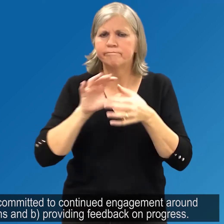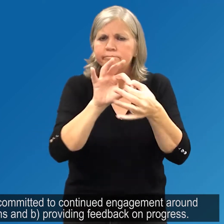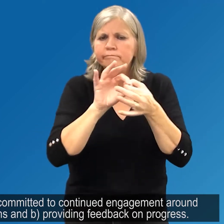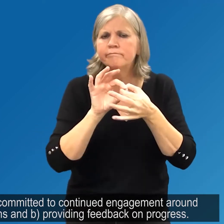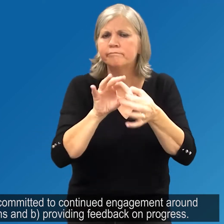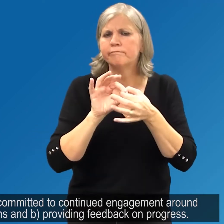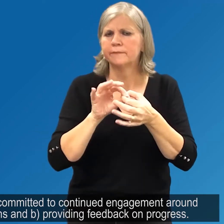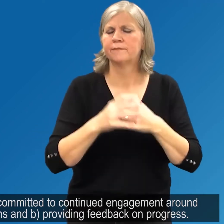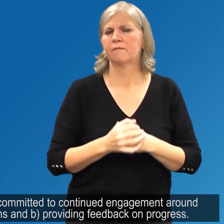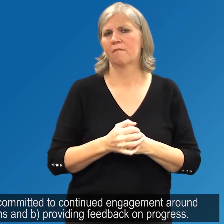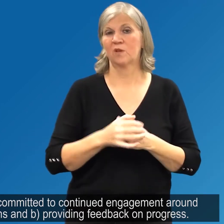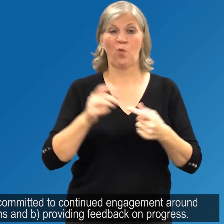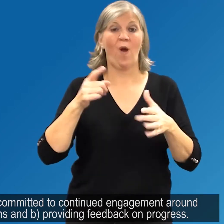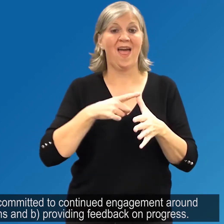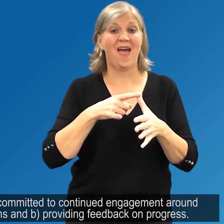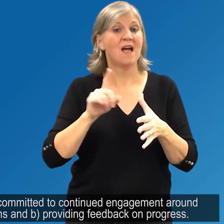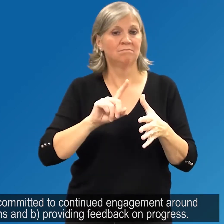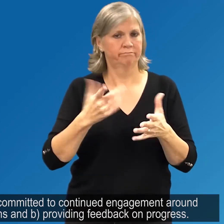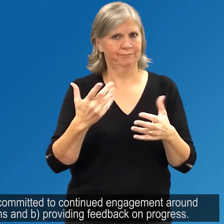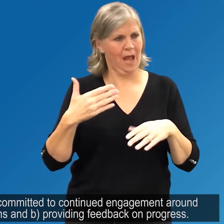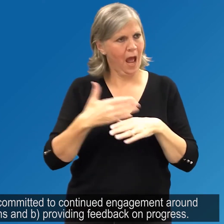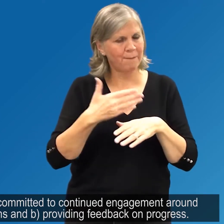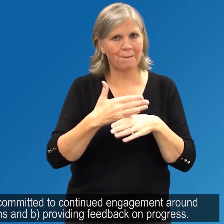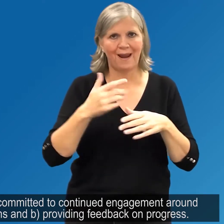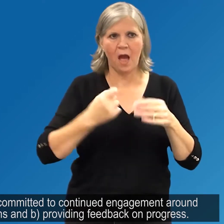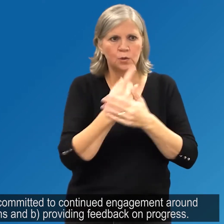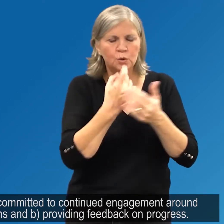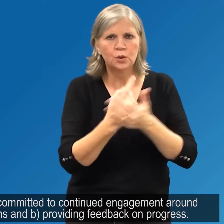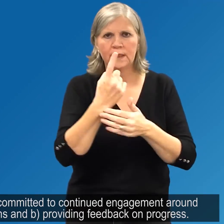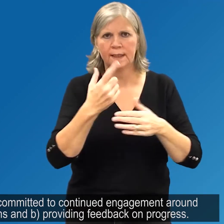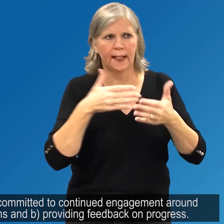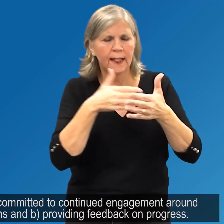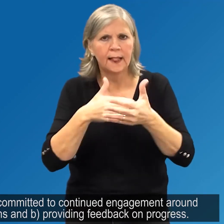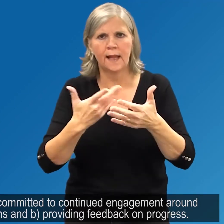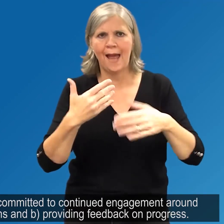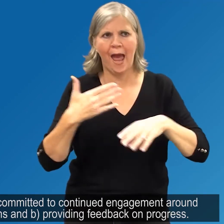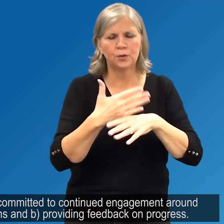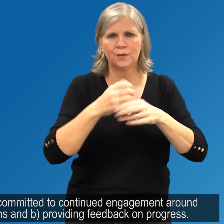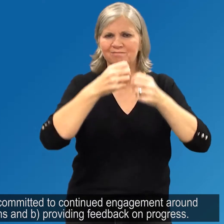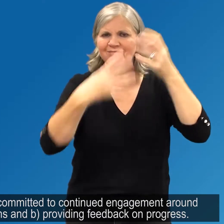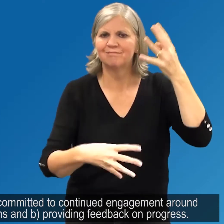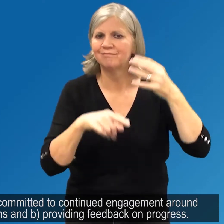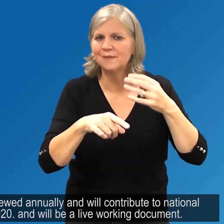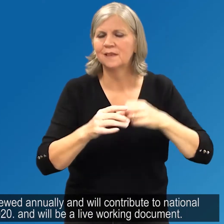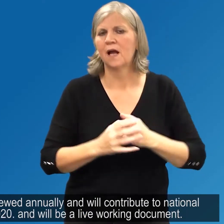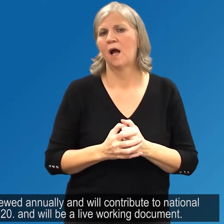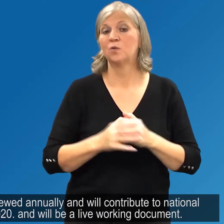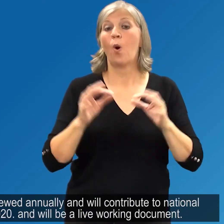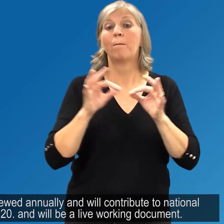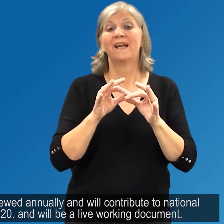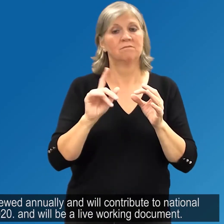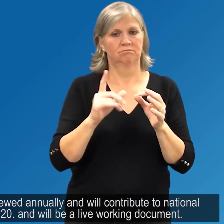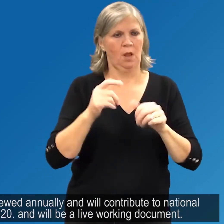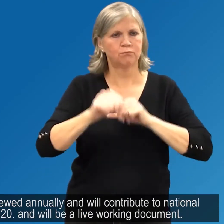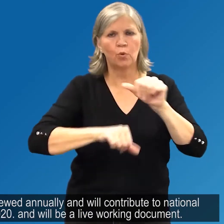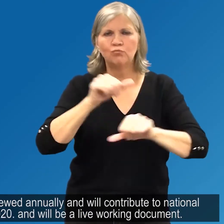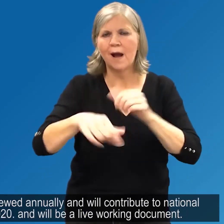Falkirk Council are committed to continued engagement around A. Implementing actions and B. Providing feedback on progress.